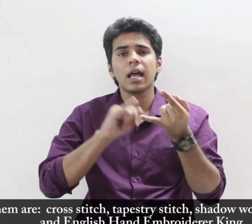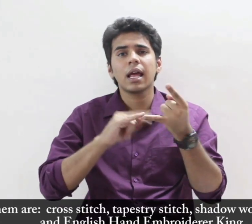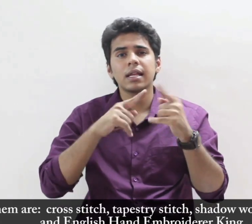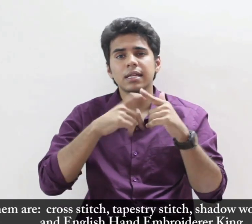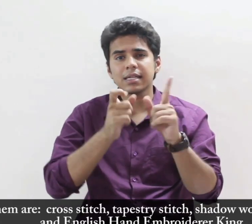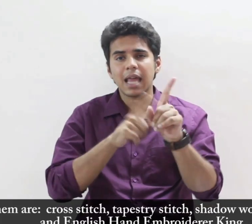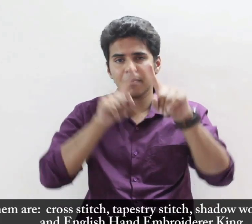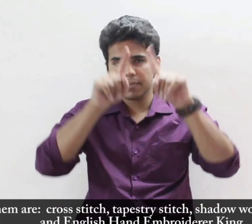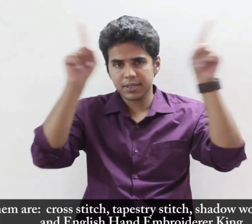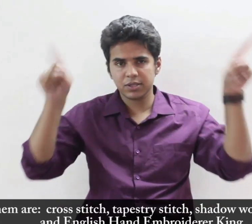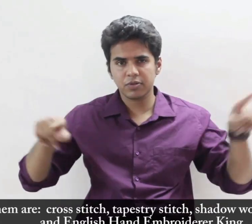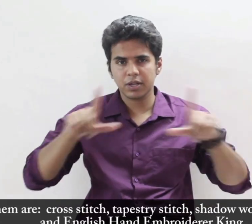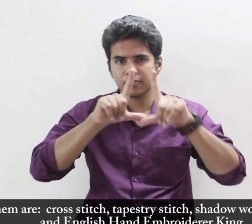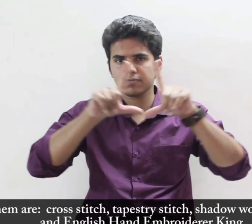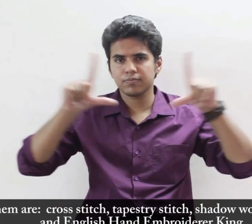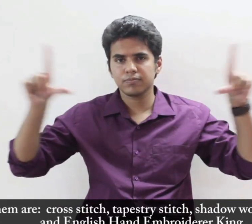hand embroidery kink.